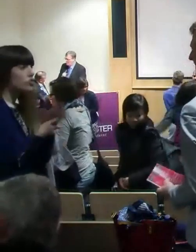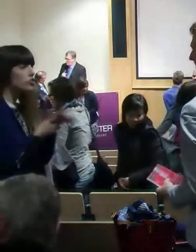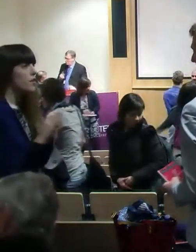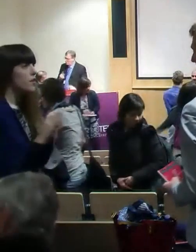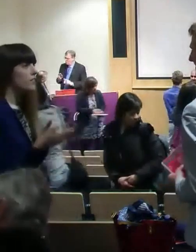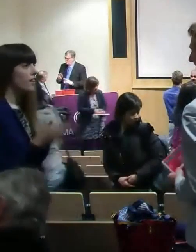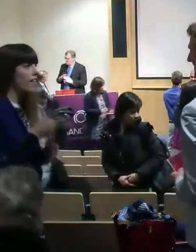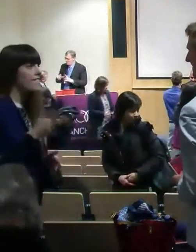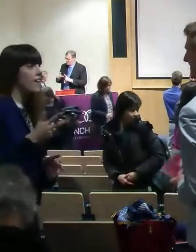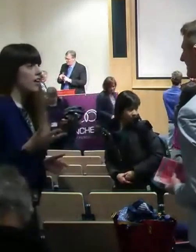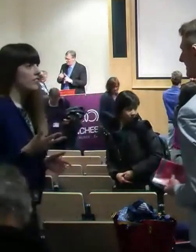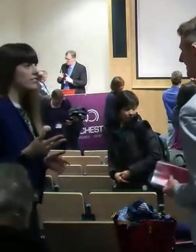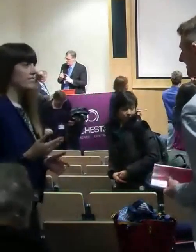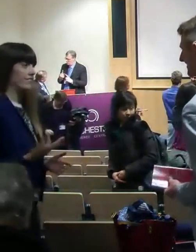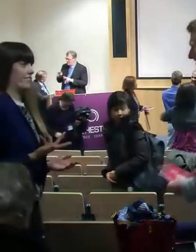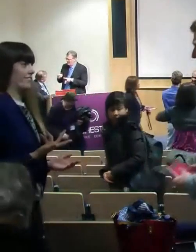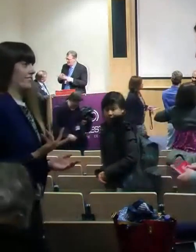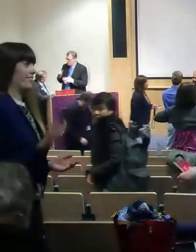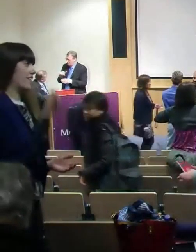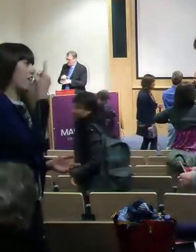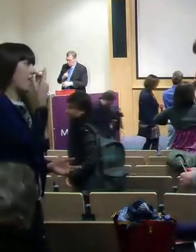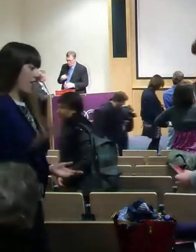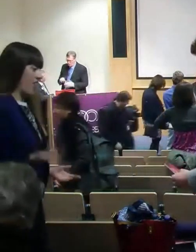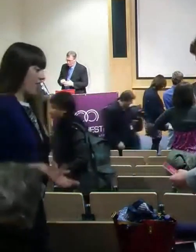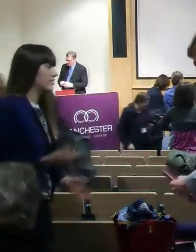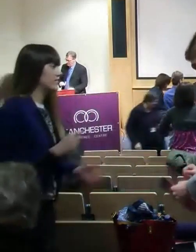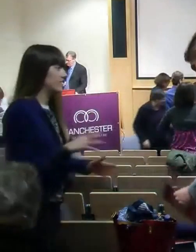Exactly, and then a bit of lunch. I think we can just be leaning out. Yeah.